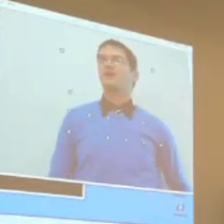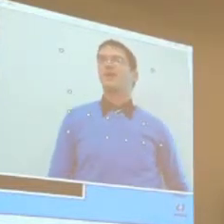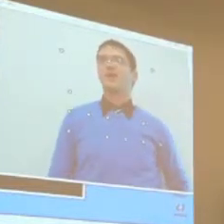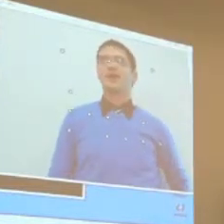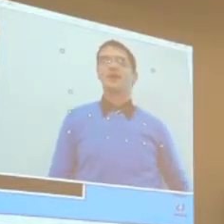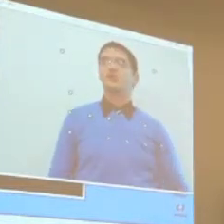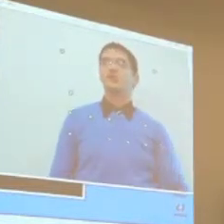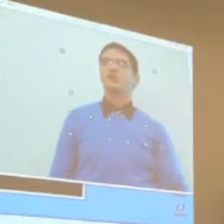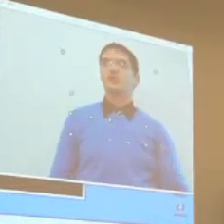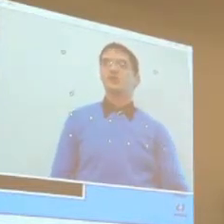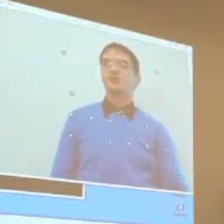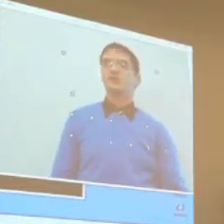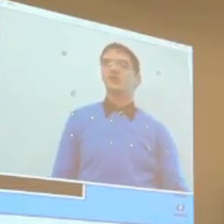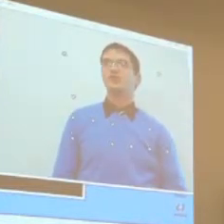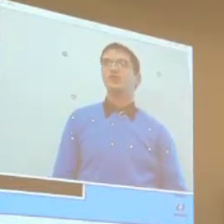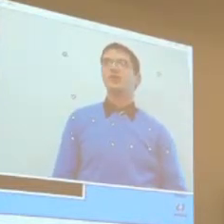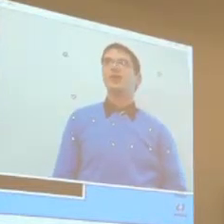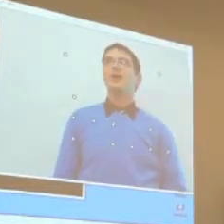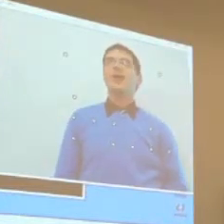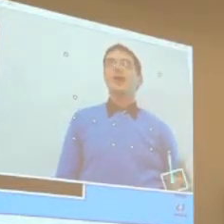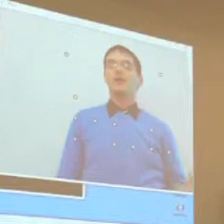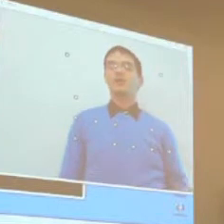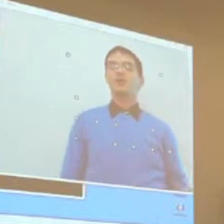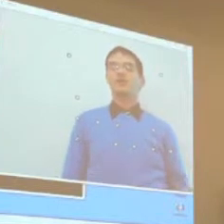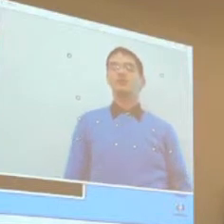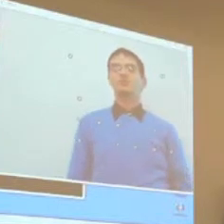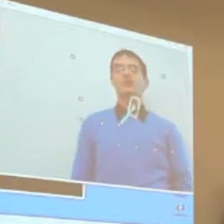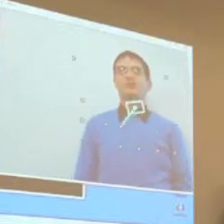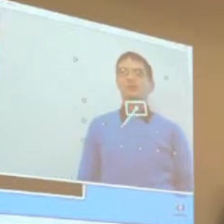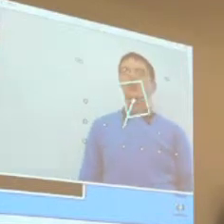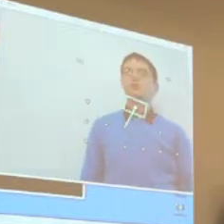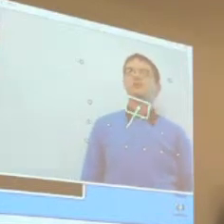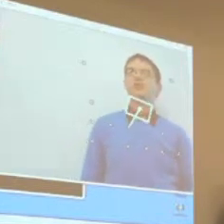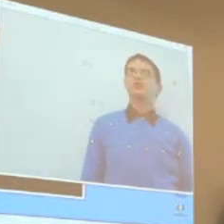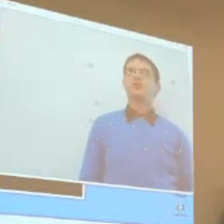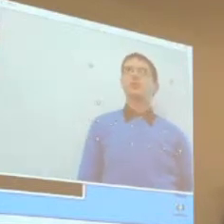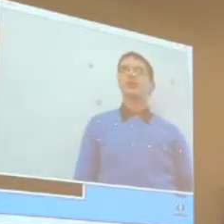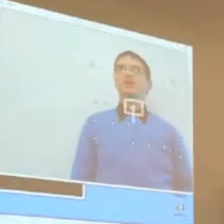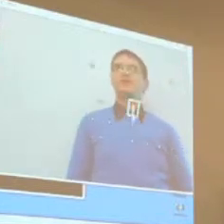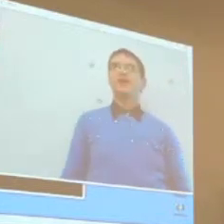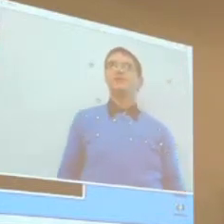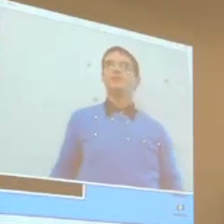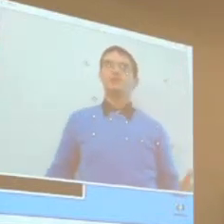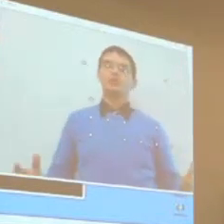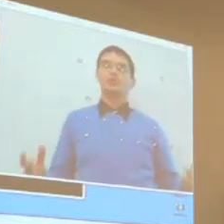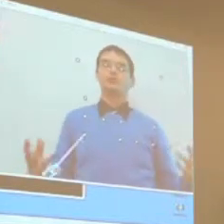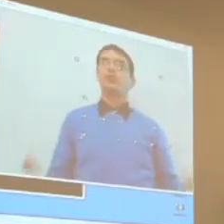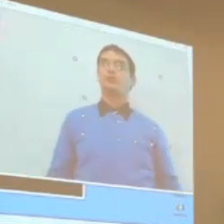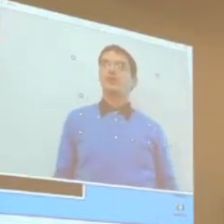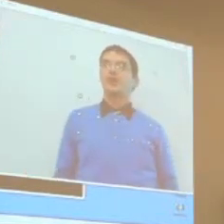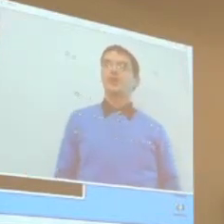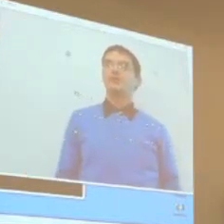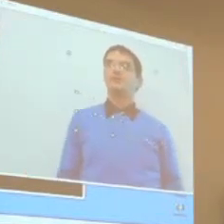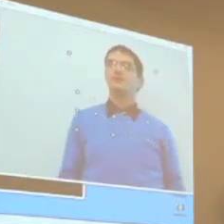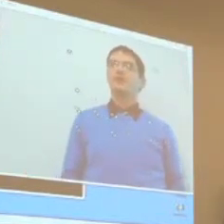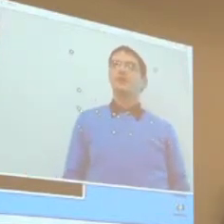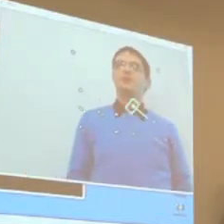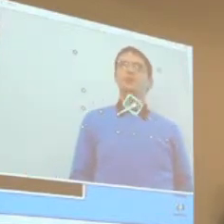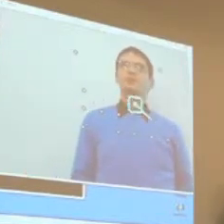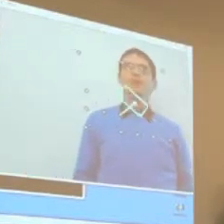and it wouldn't change the system however it does bring up an interesting point about your dominant hand because it might be